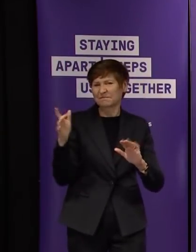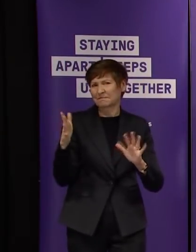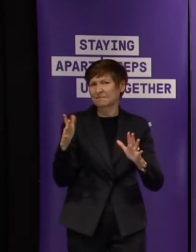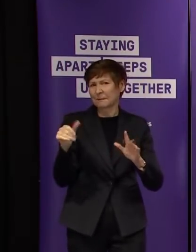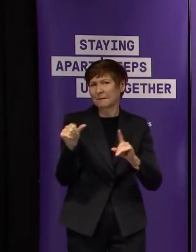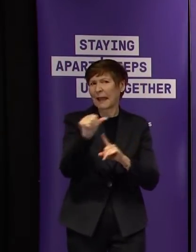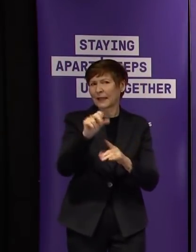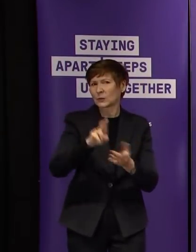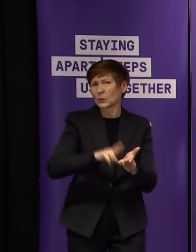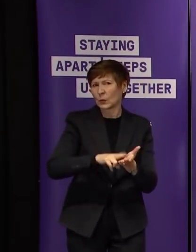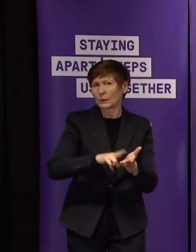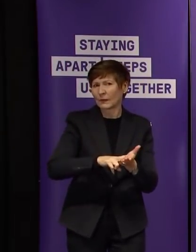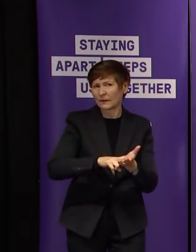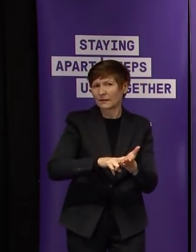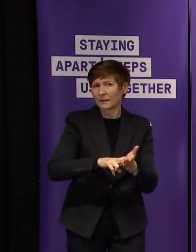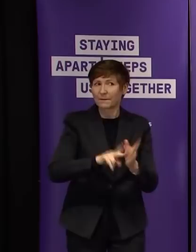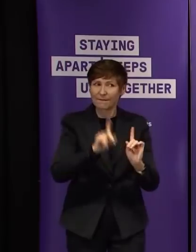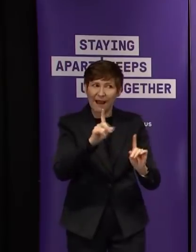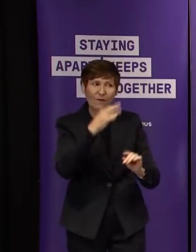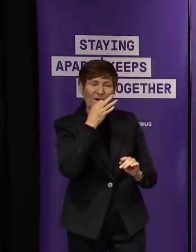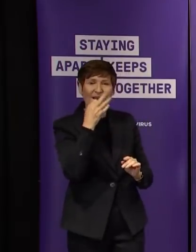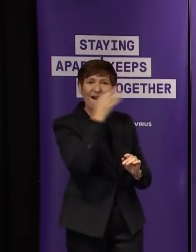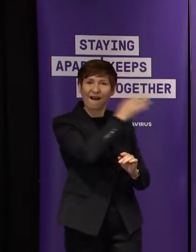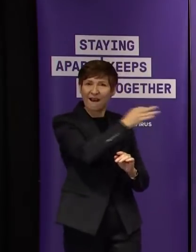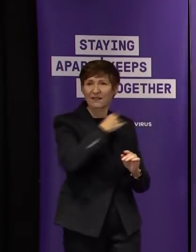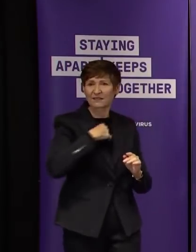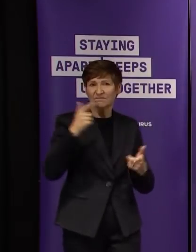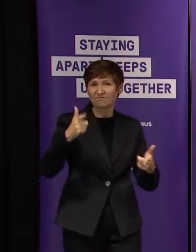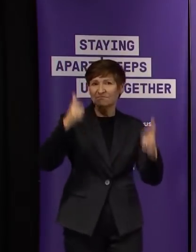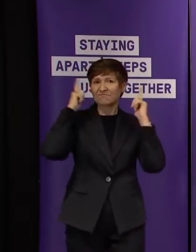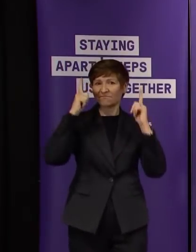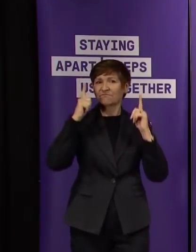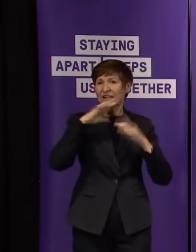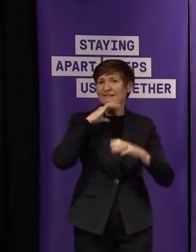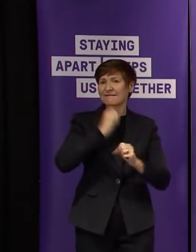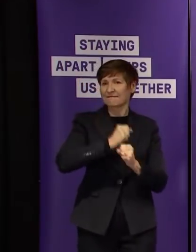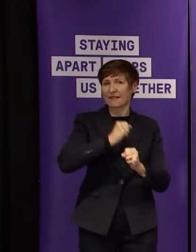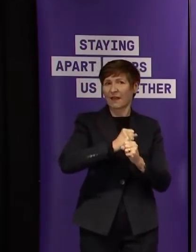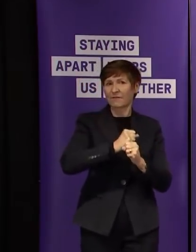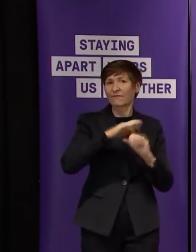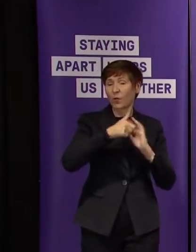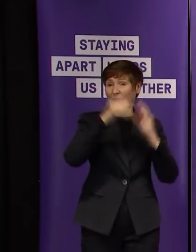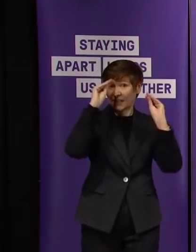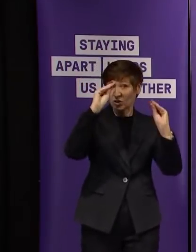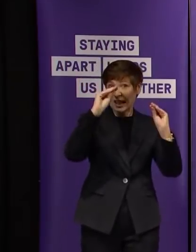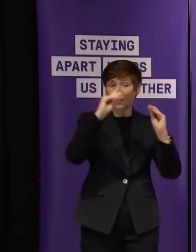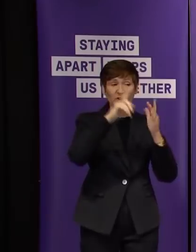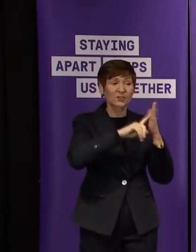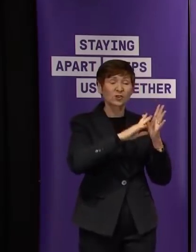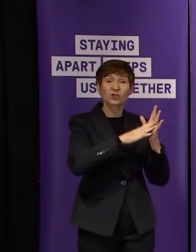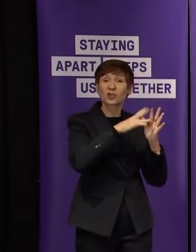to speak to that because, of course, it does have impacts in relation to early childhood education as well and childcare.